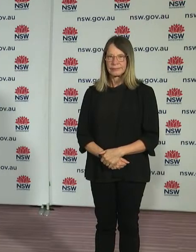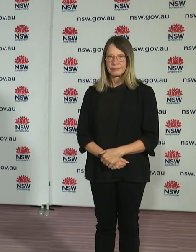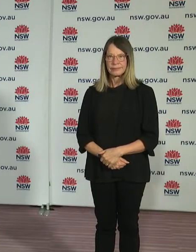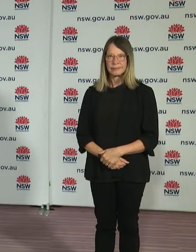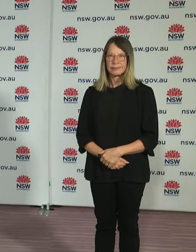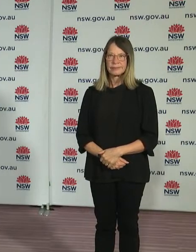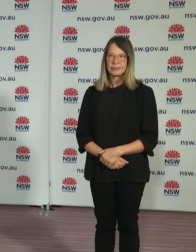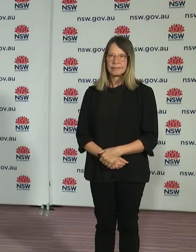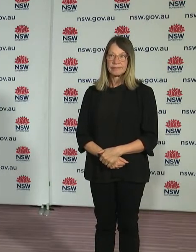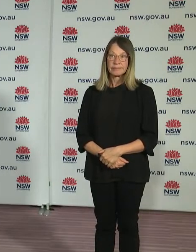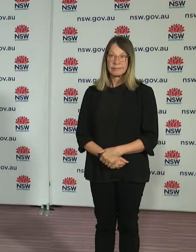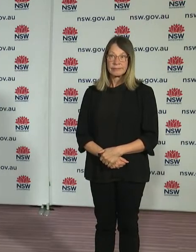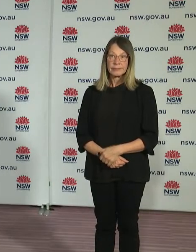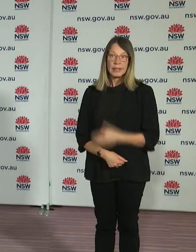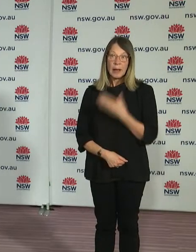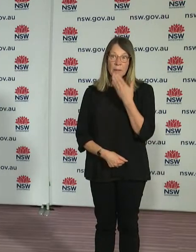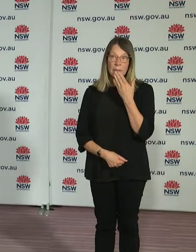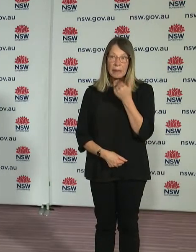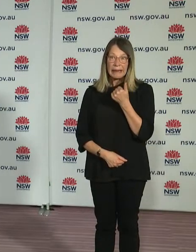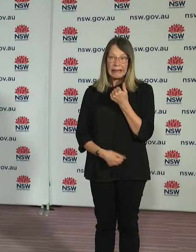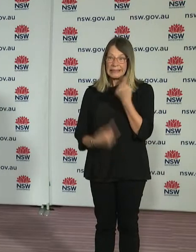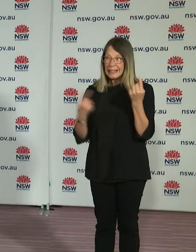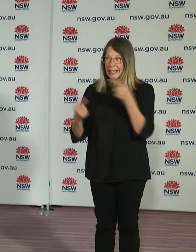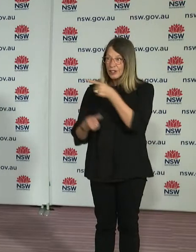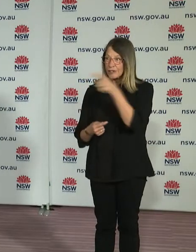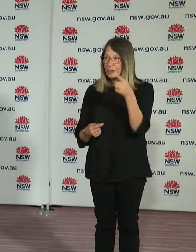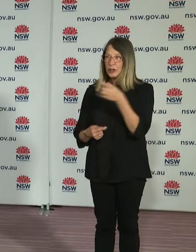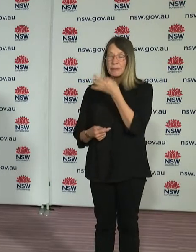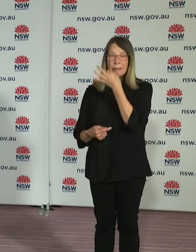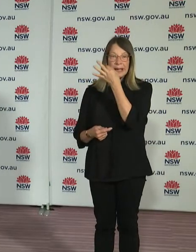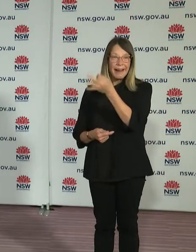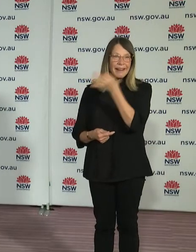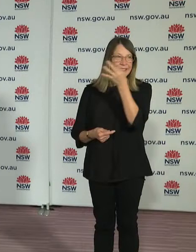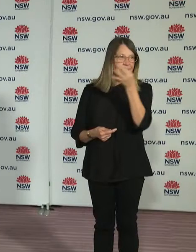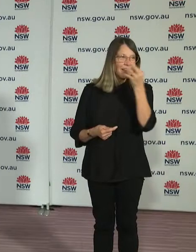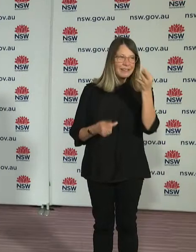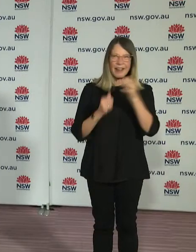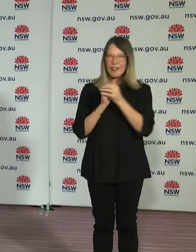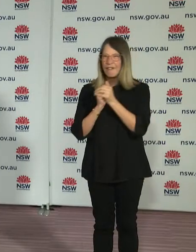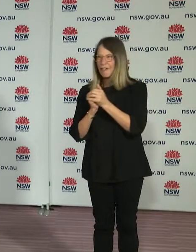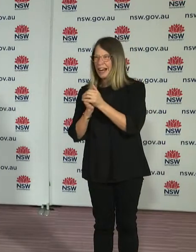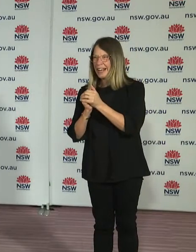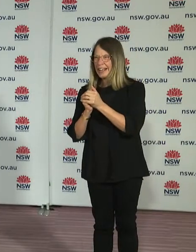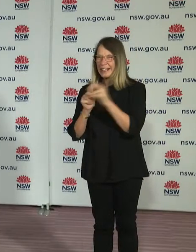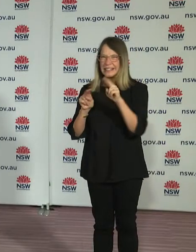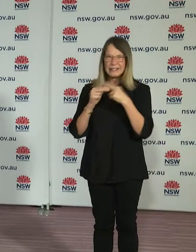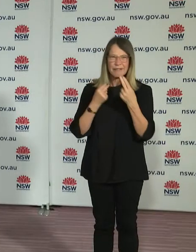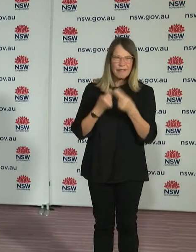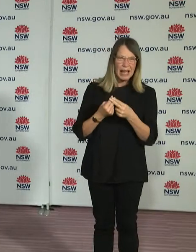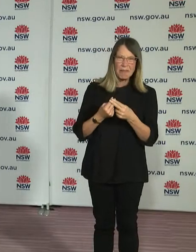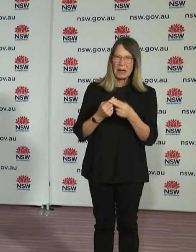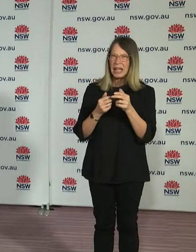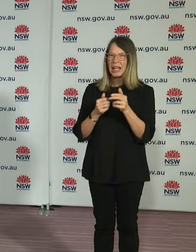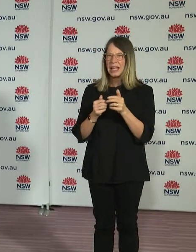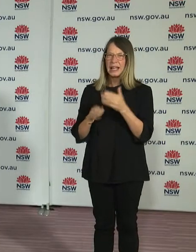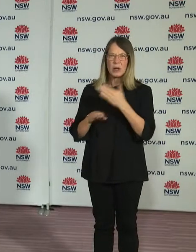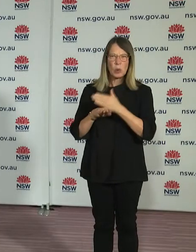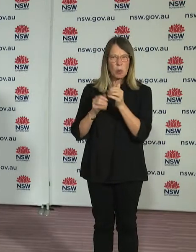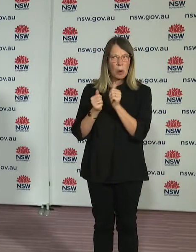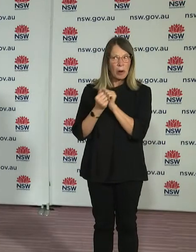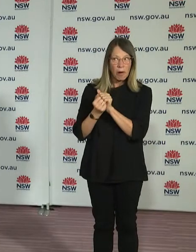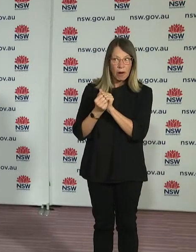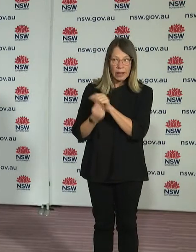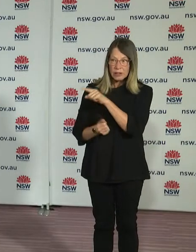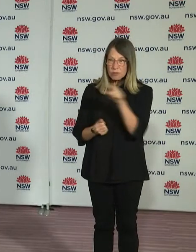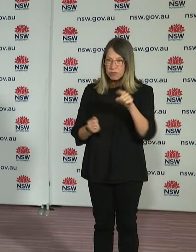your network, your social network, who hasn't been vaccinated. And if it is because they're finding it